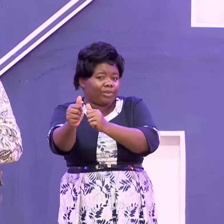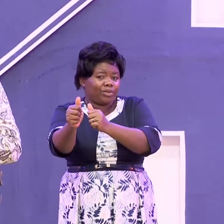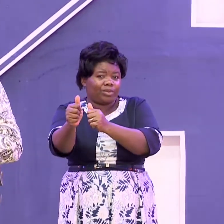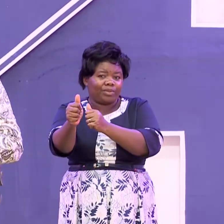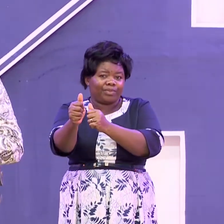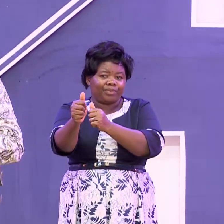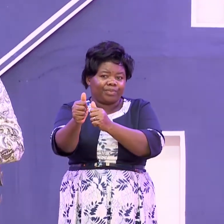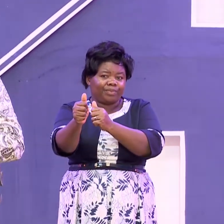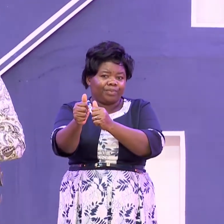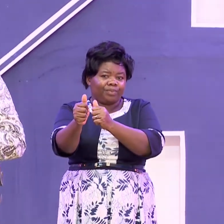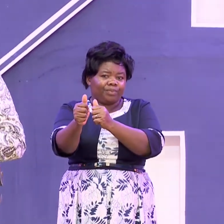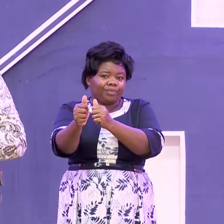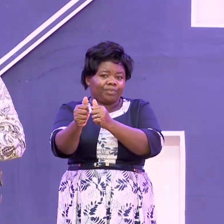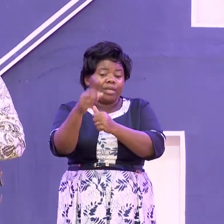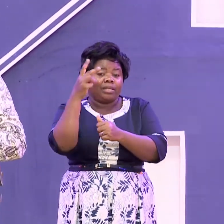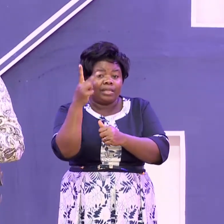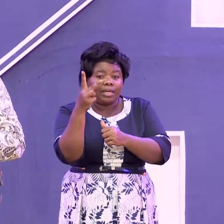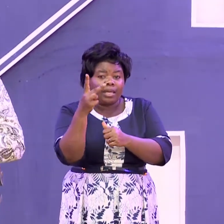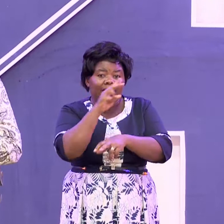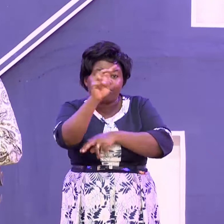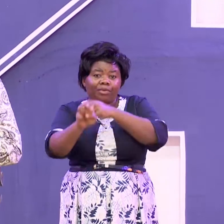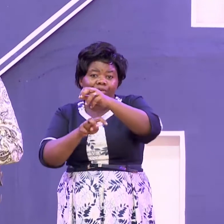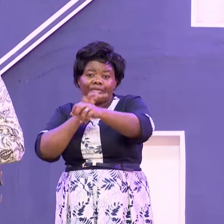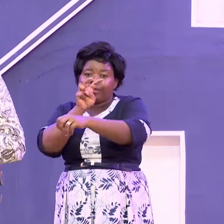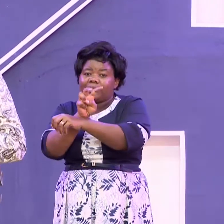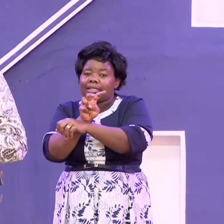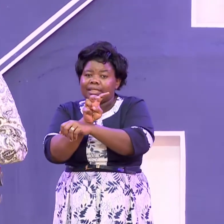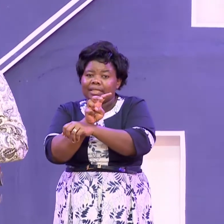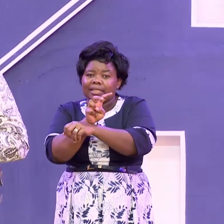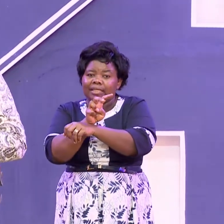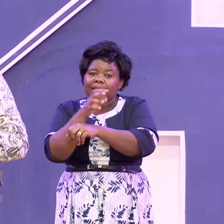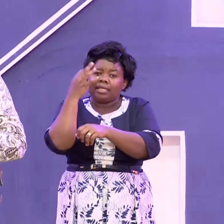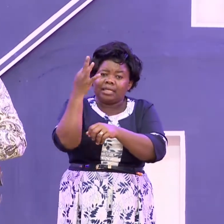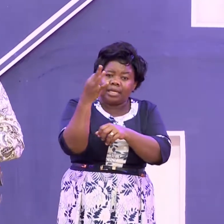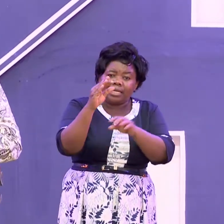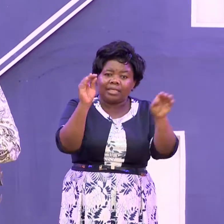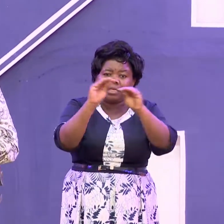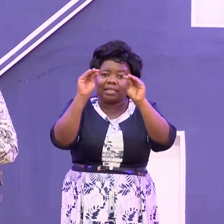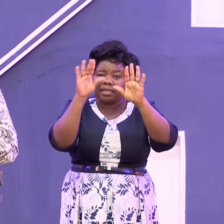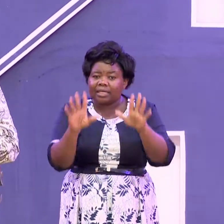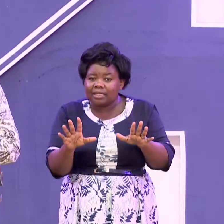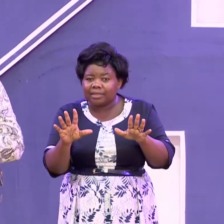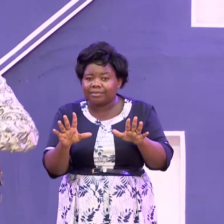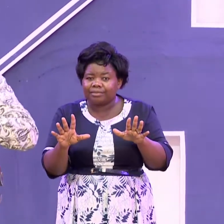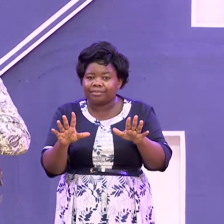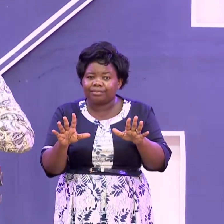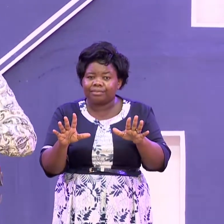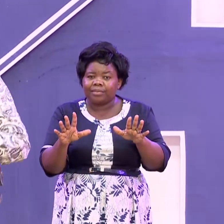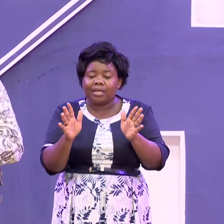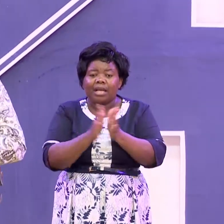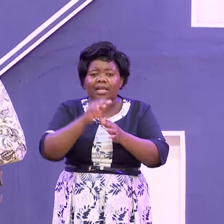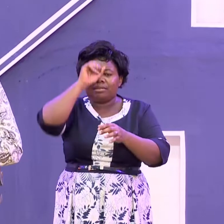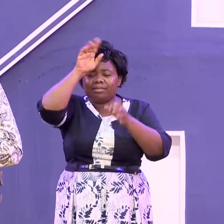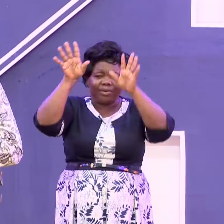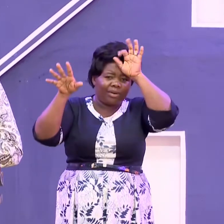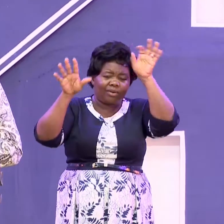kkanisa abalala okusooka abatume. Second prophets. Abookubiri bannabbi. Third teachers. Abookusuta abayigiriza. Then